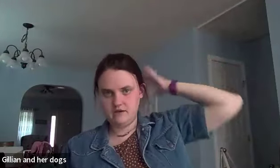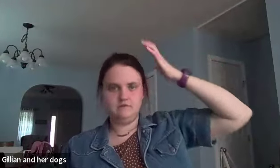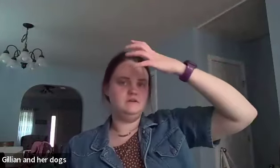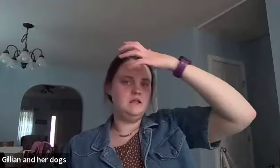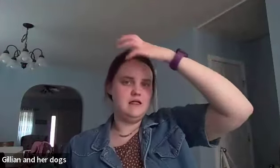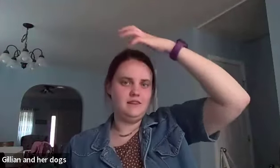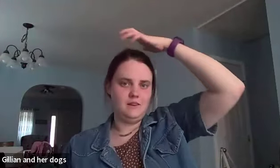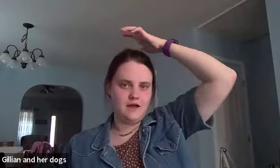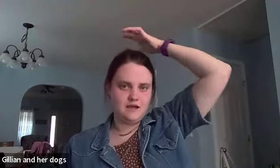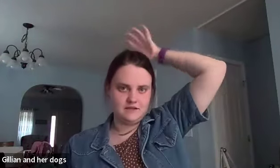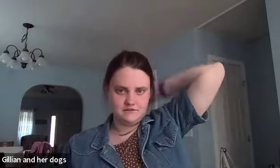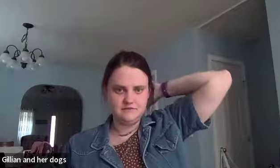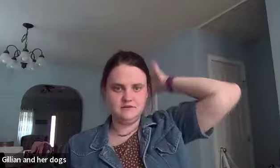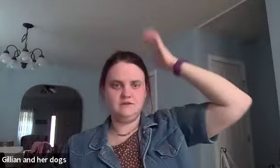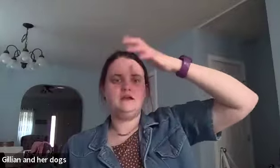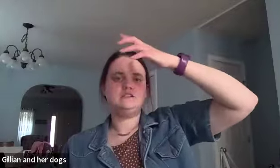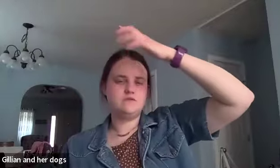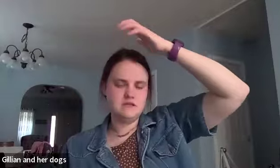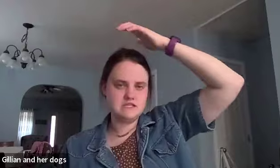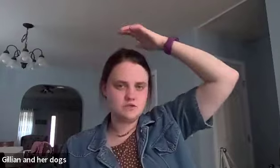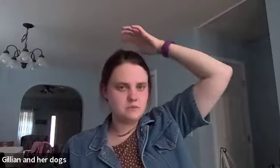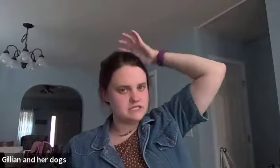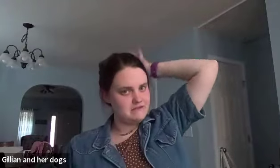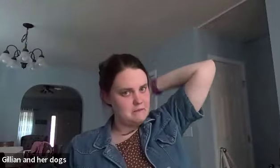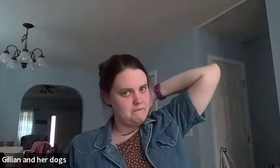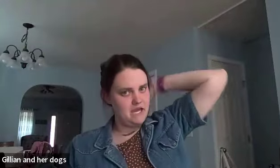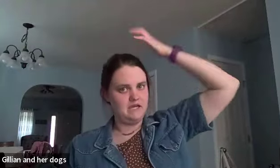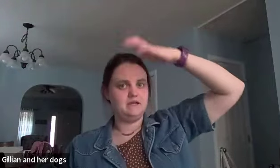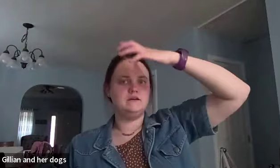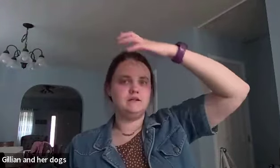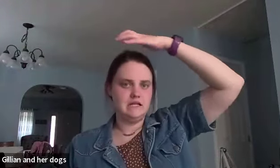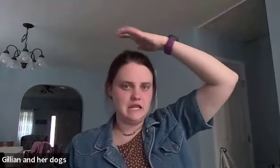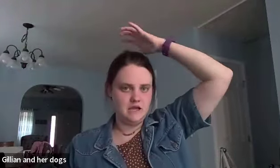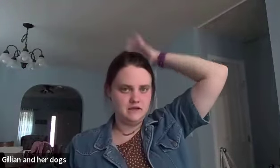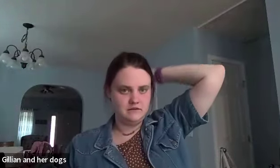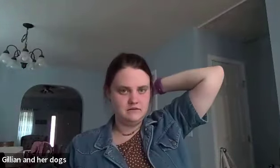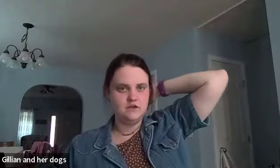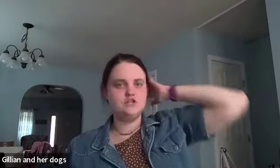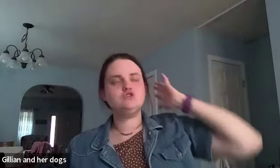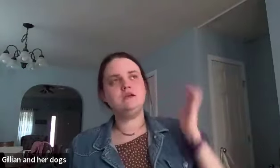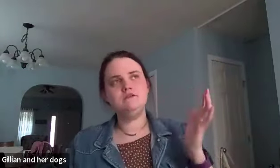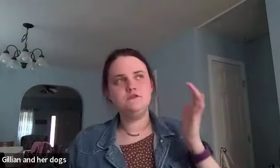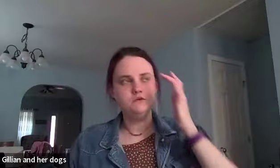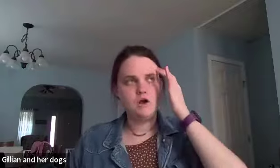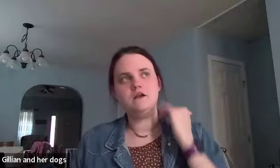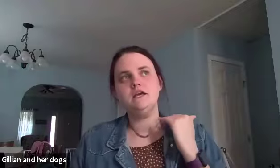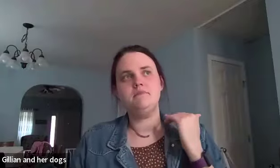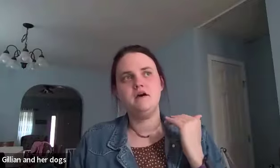down. Lion. And so this is to represent the mane, lion. So even if you were talking about